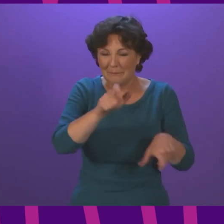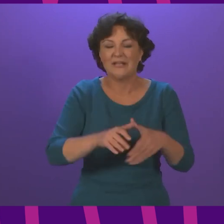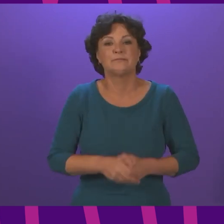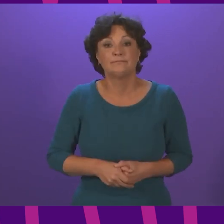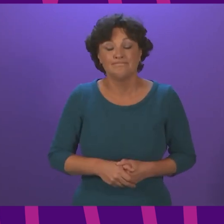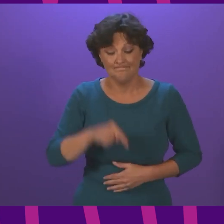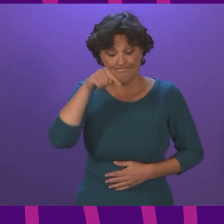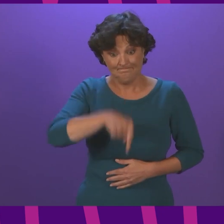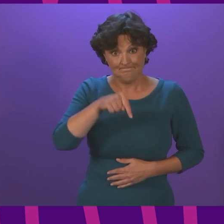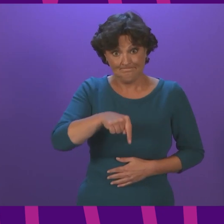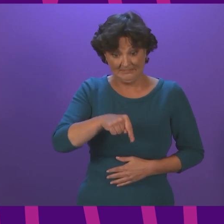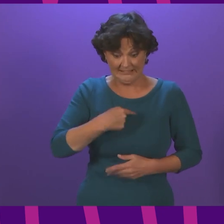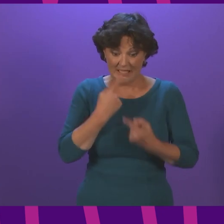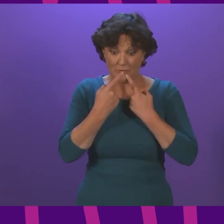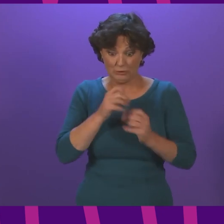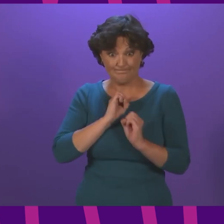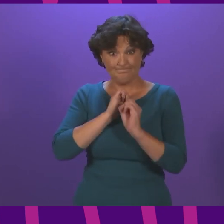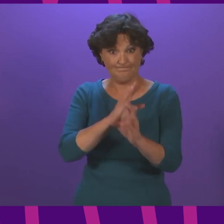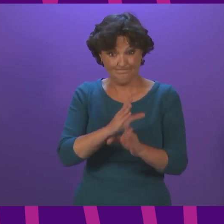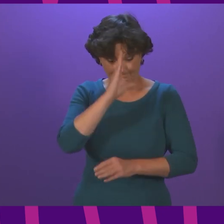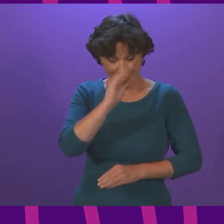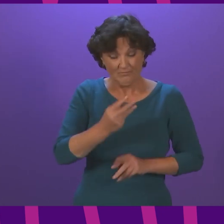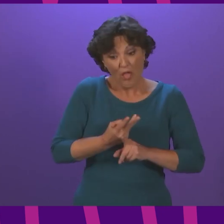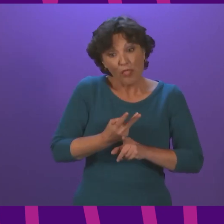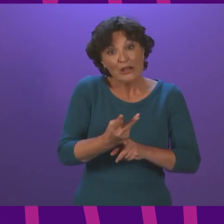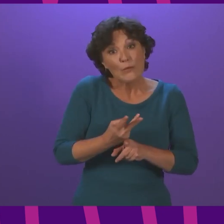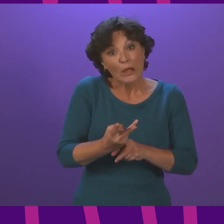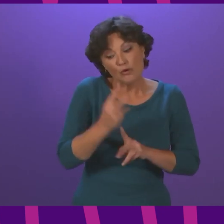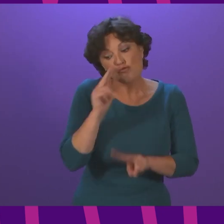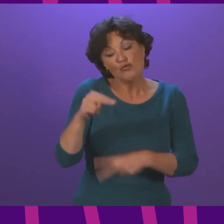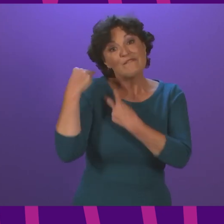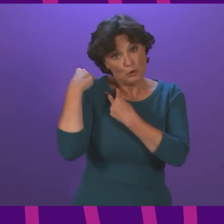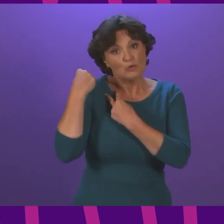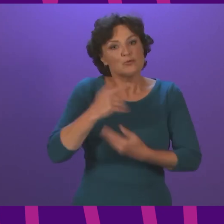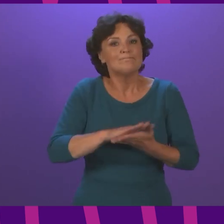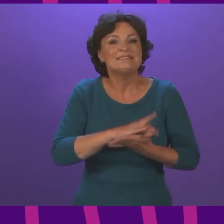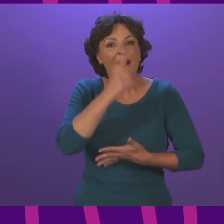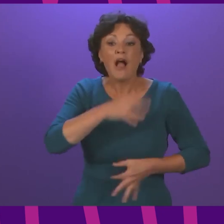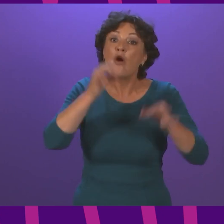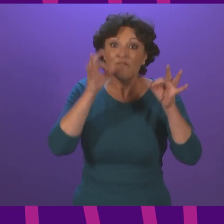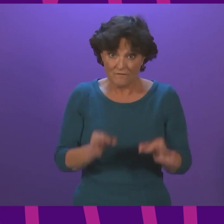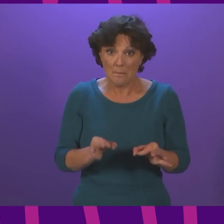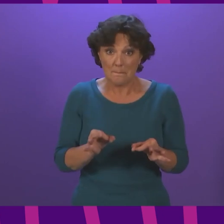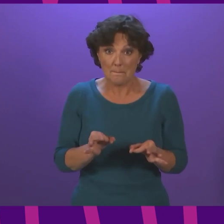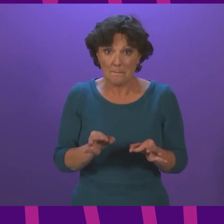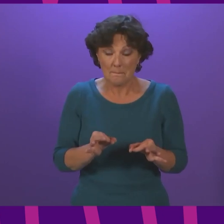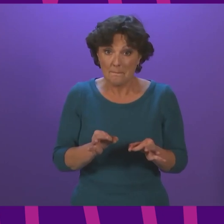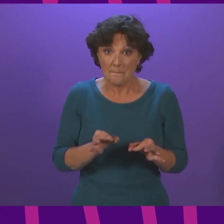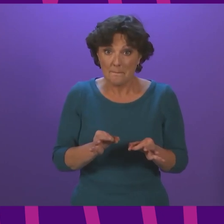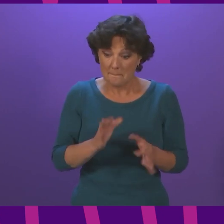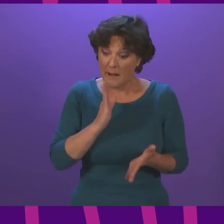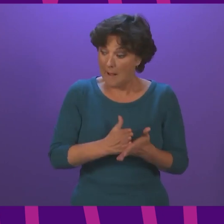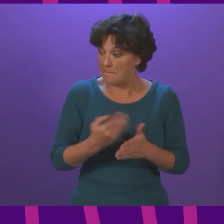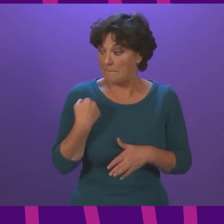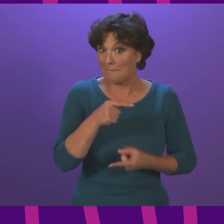the latest three-week review point for the remaining COVID regulations. And so I can confirm, indeed, as I indicated earlier, that at